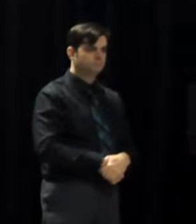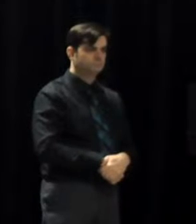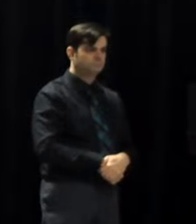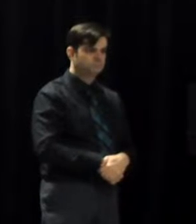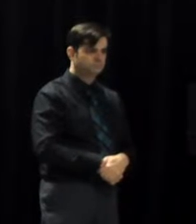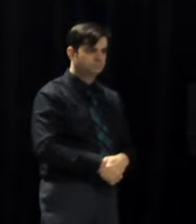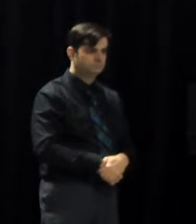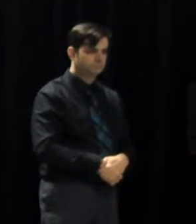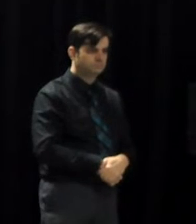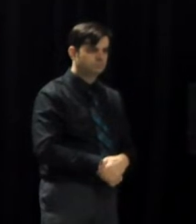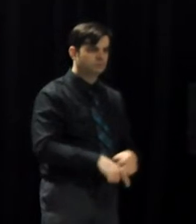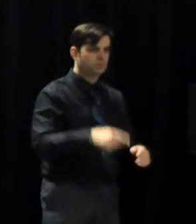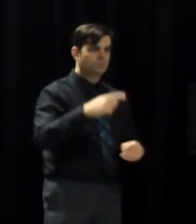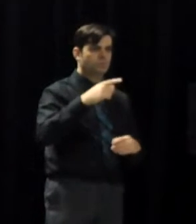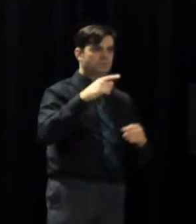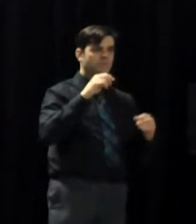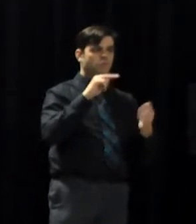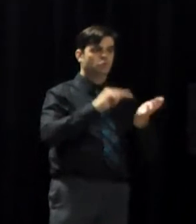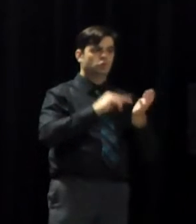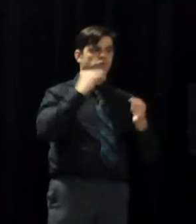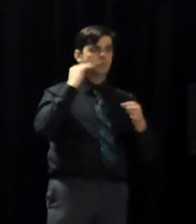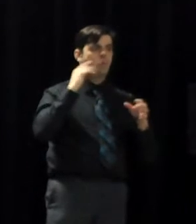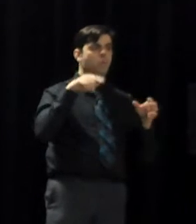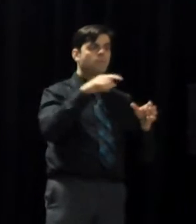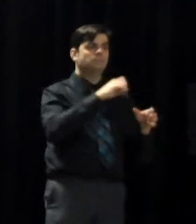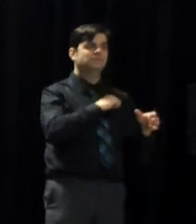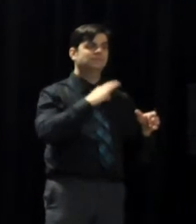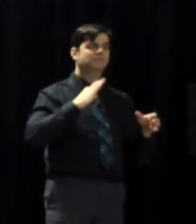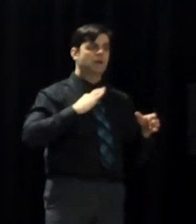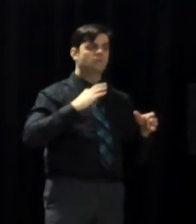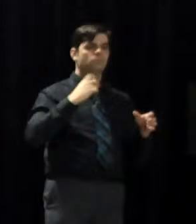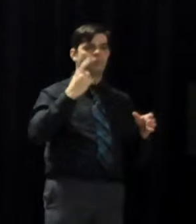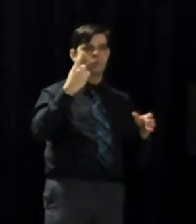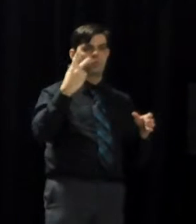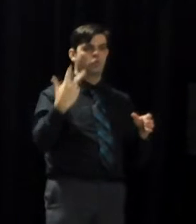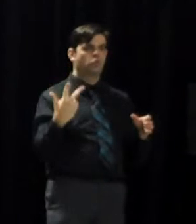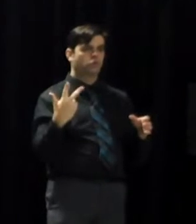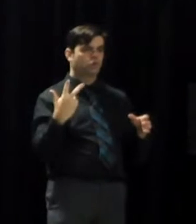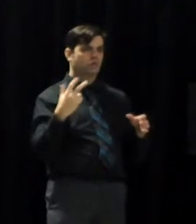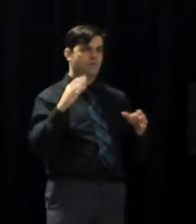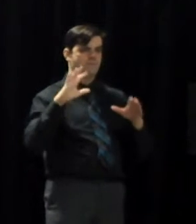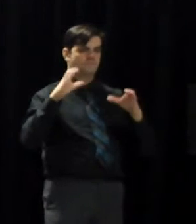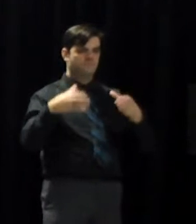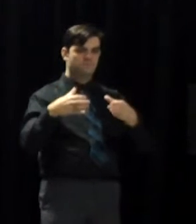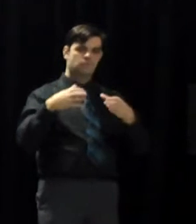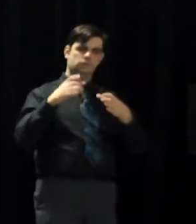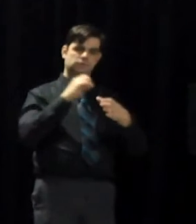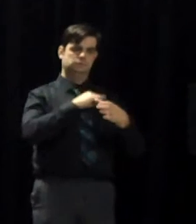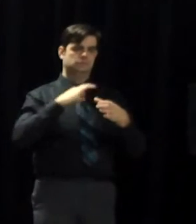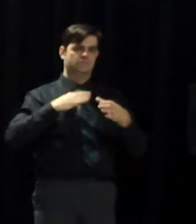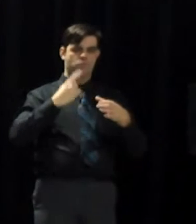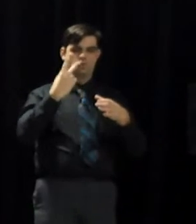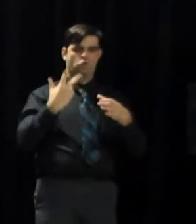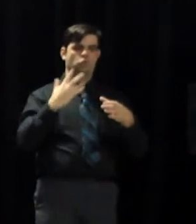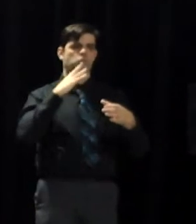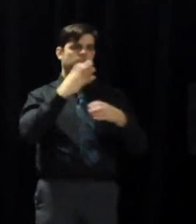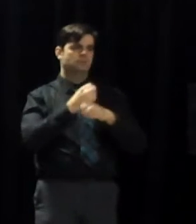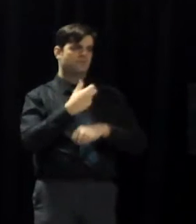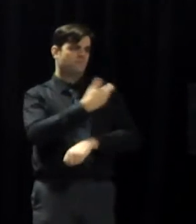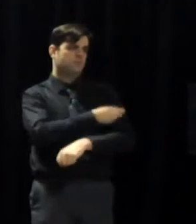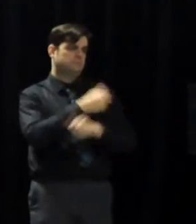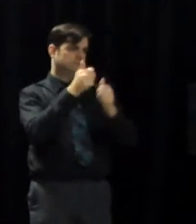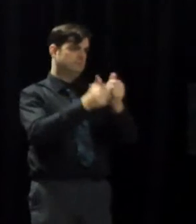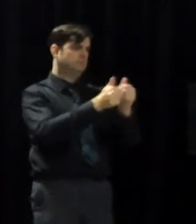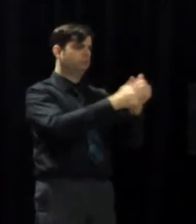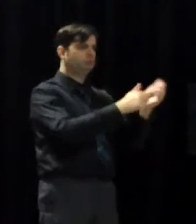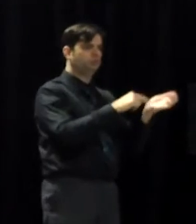we've learned, and hopefully next week we'll have our most vulnerable getting this vaccine, and then we'll continue